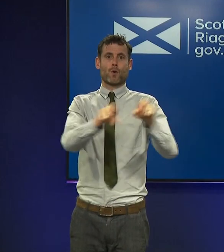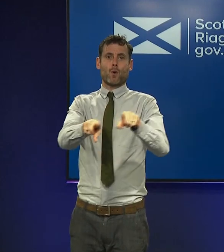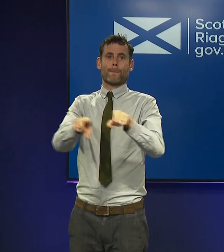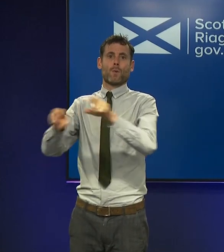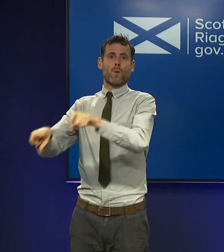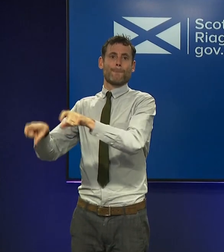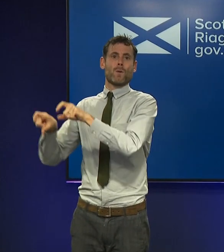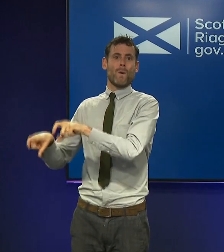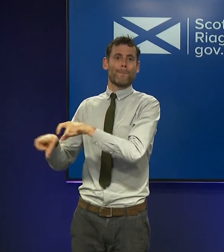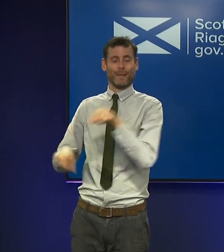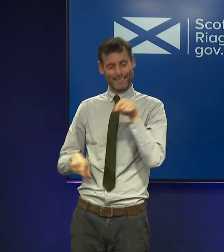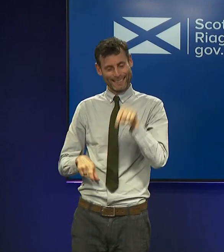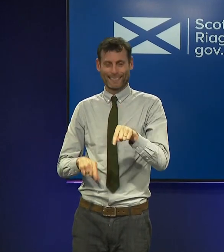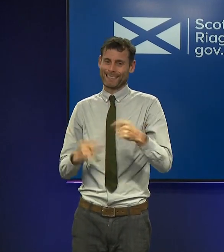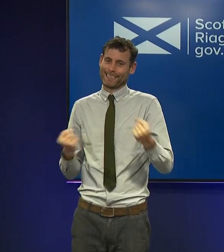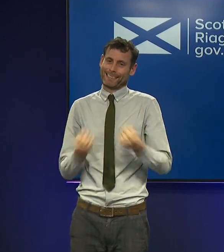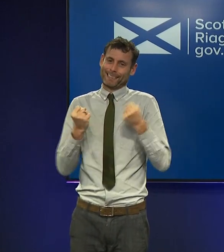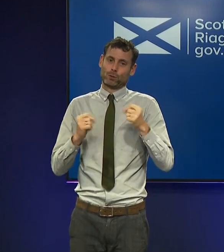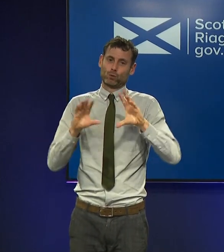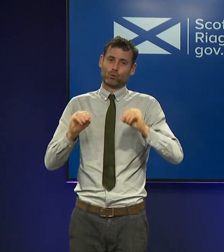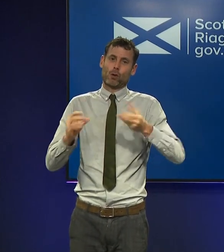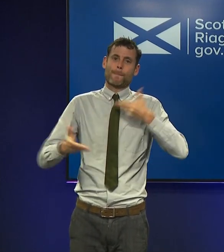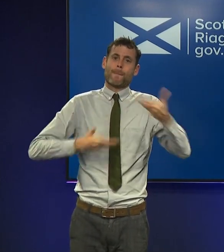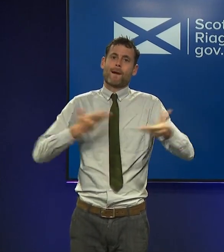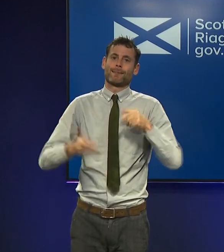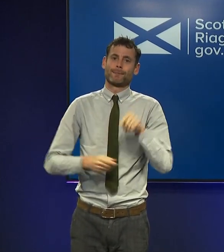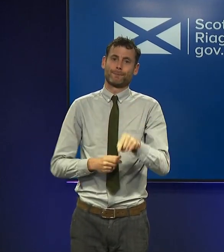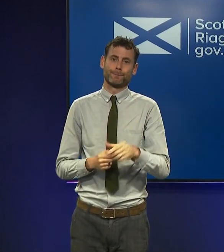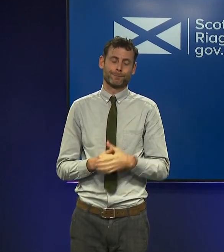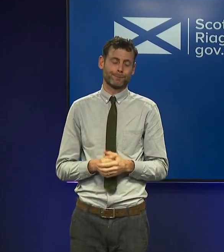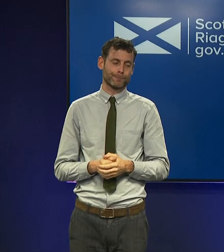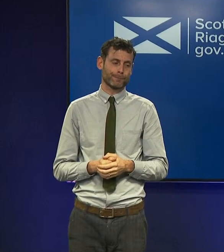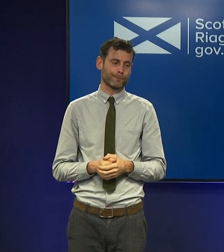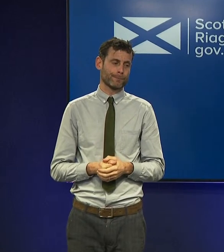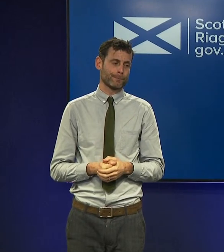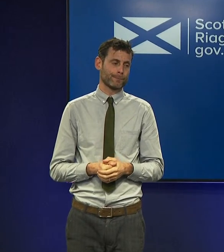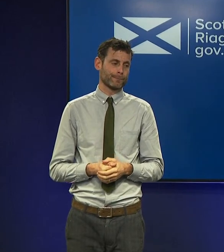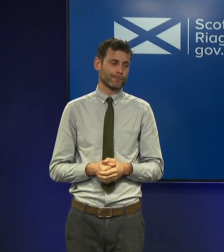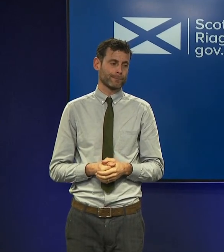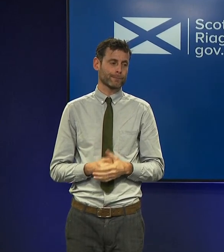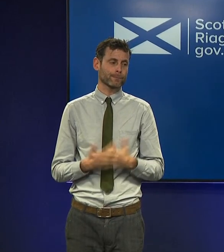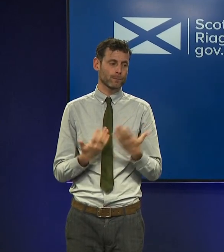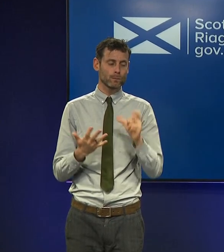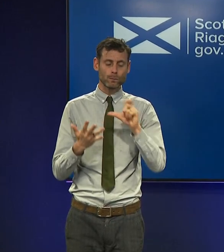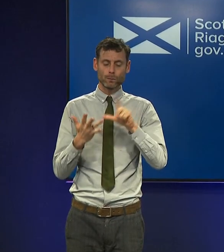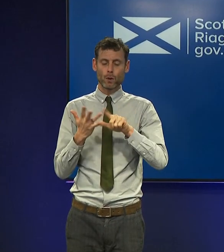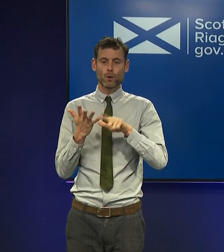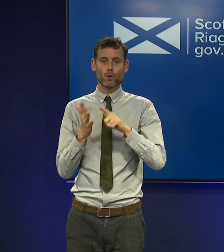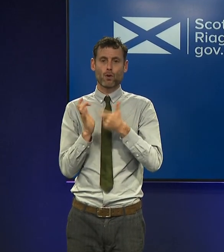really, really important piece of advice that we are giving everybody. Derek Keighley from The Courier.